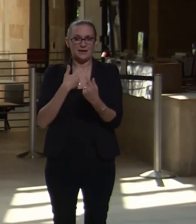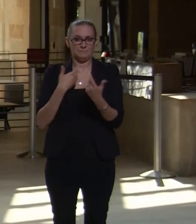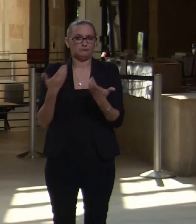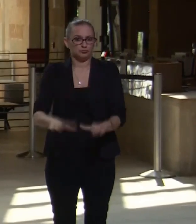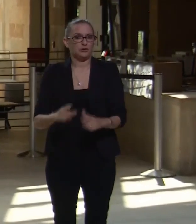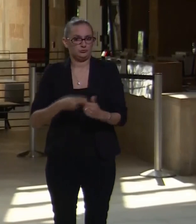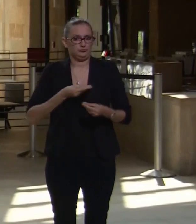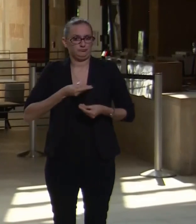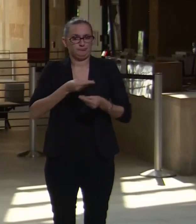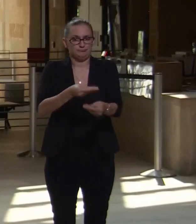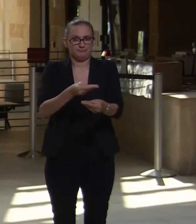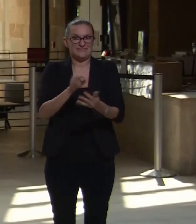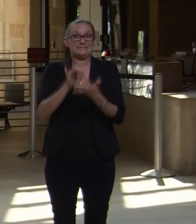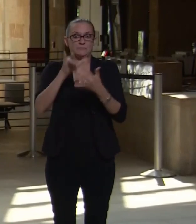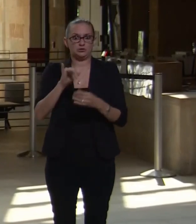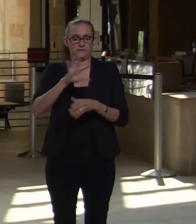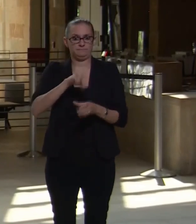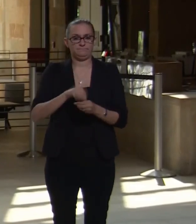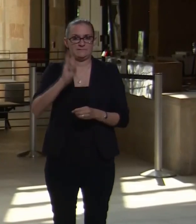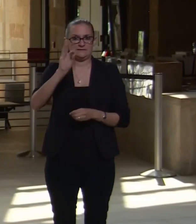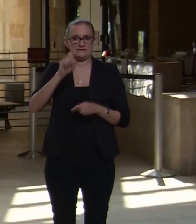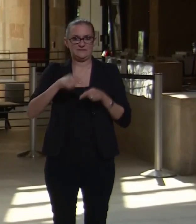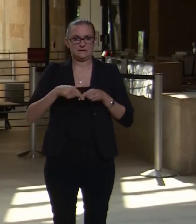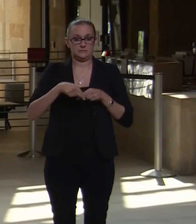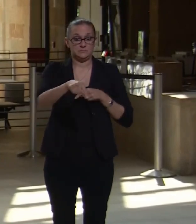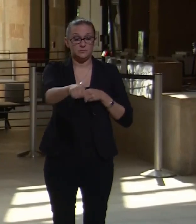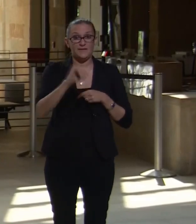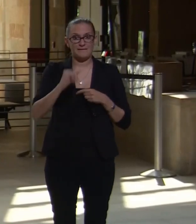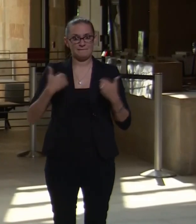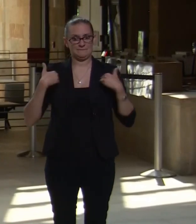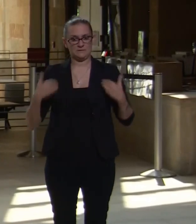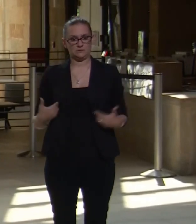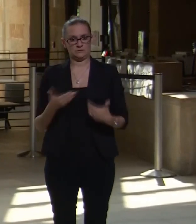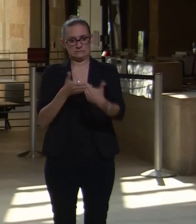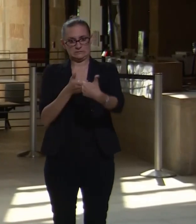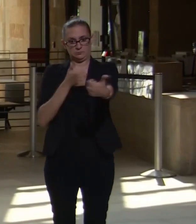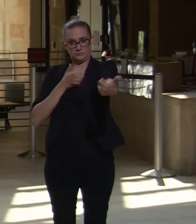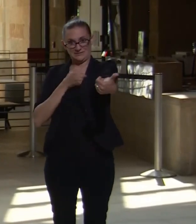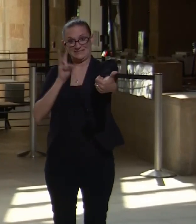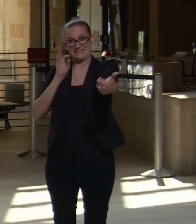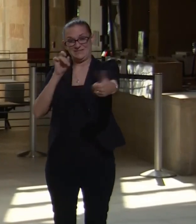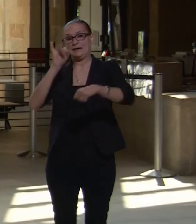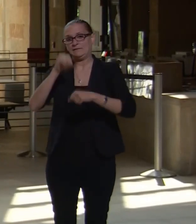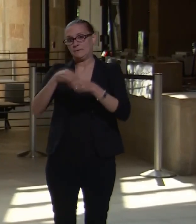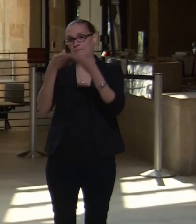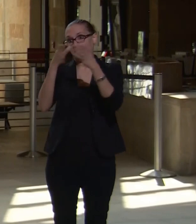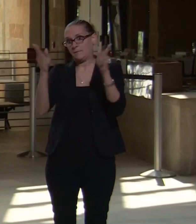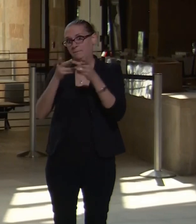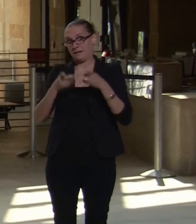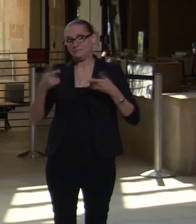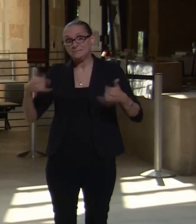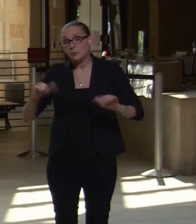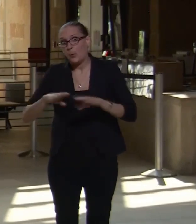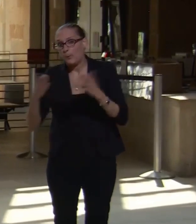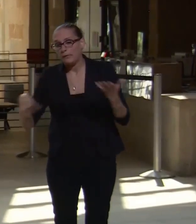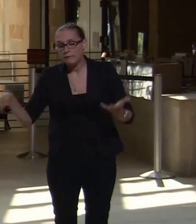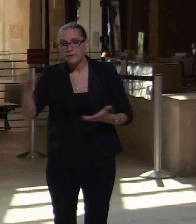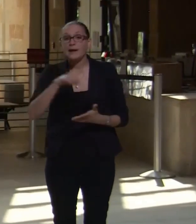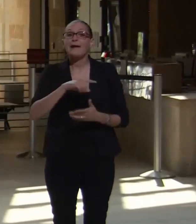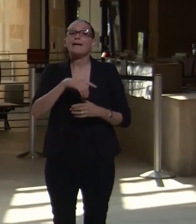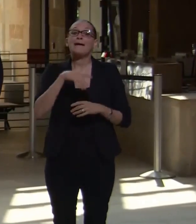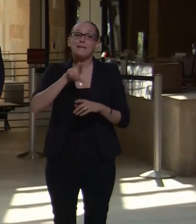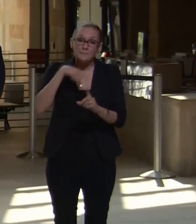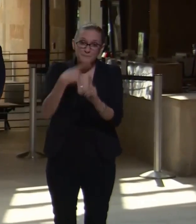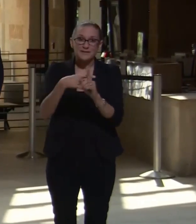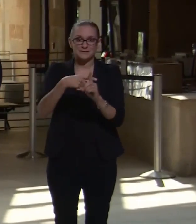transmission, particularly if that's within 6 feet. So that physical separation of 6 feet, if we're in public places that are still open, and